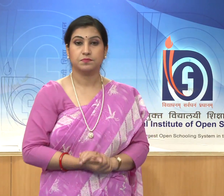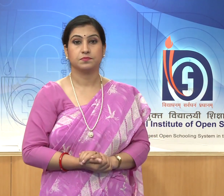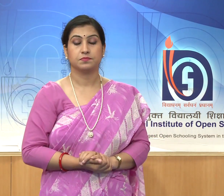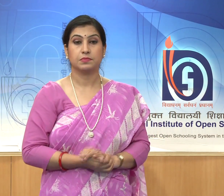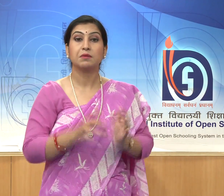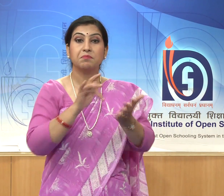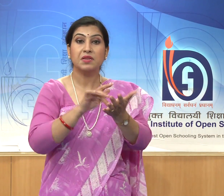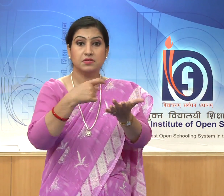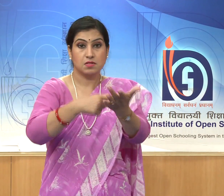in Rajasthan,